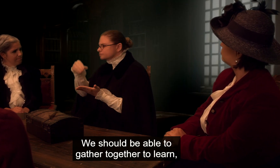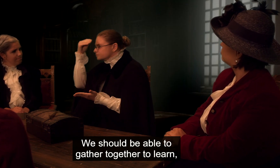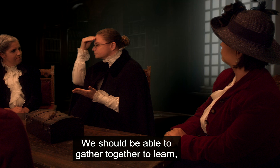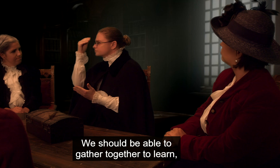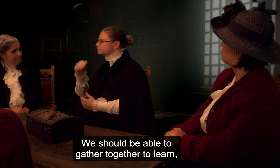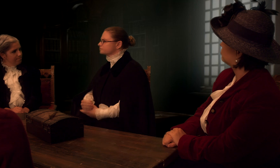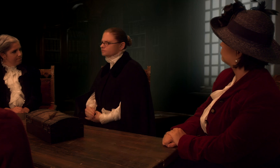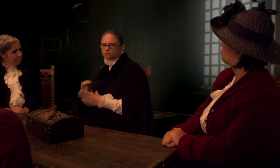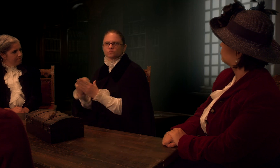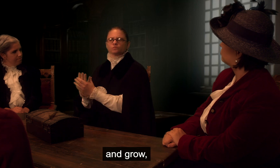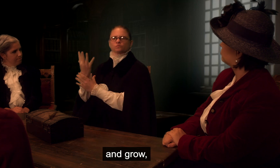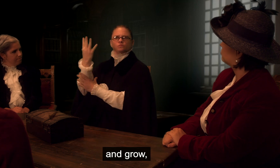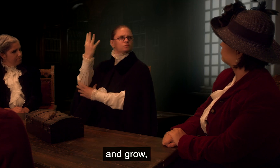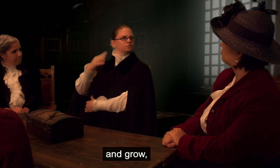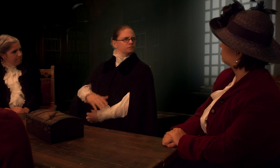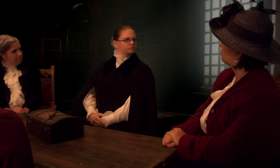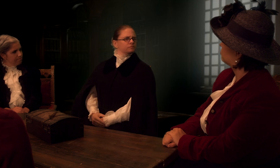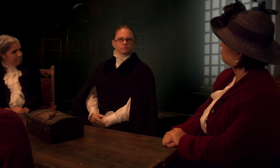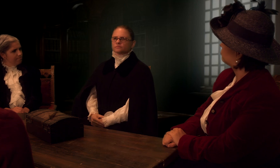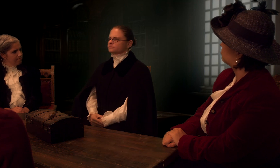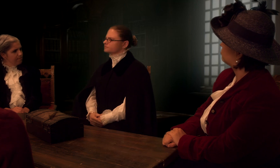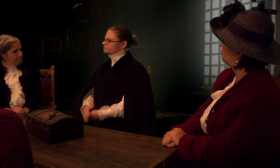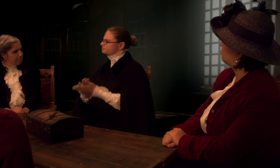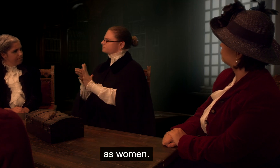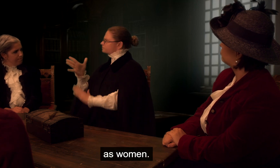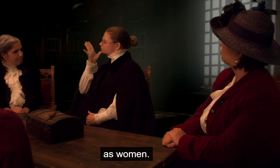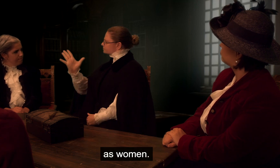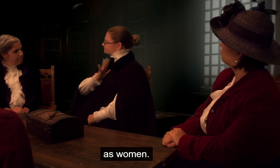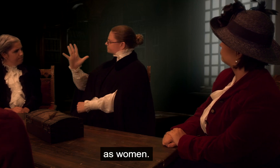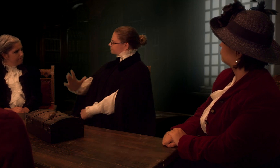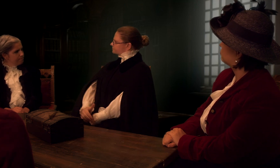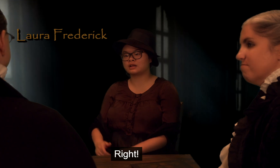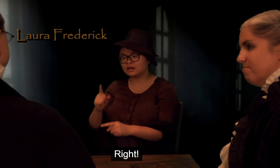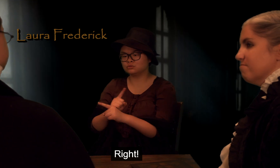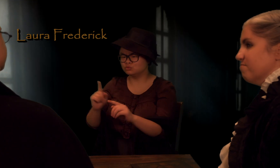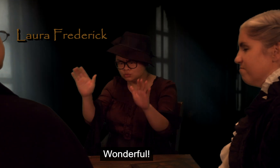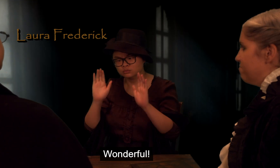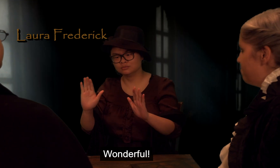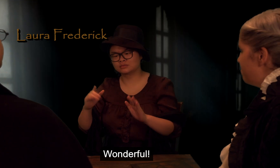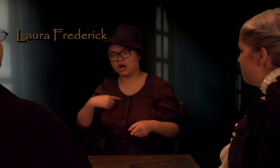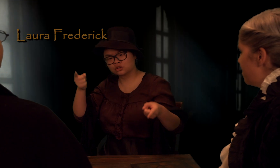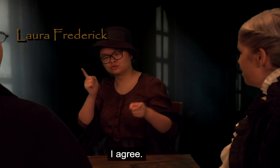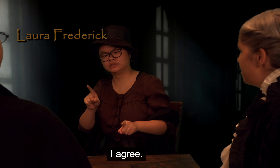to learn and grow as women. Right, wonderful. I